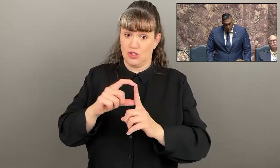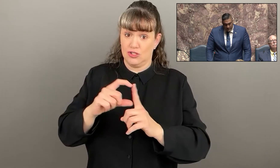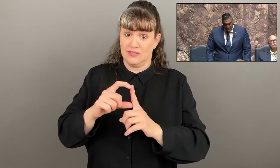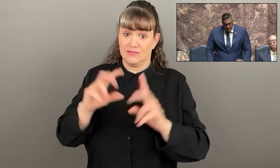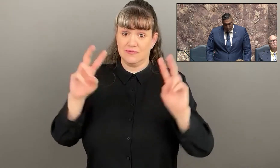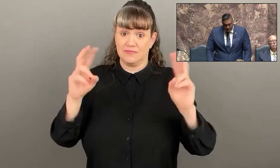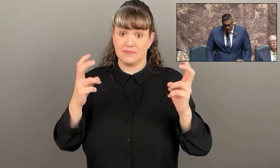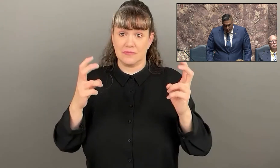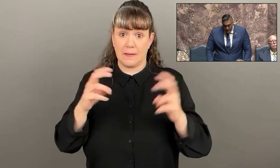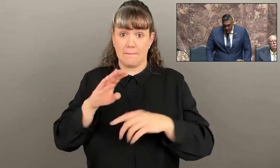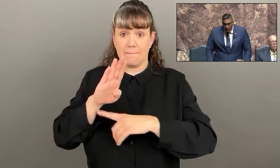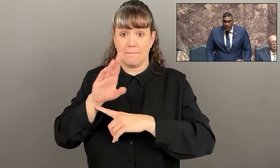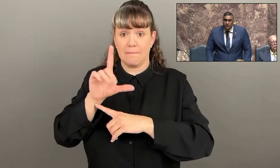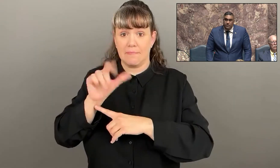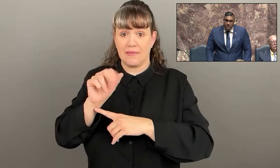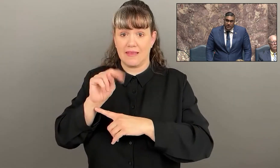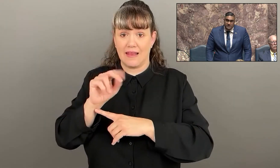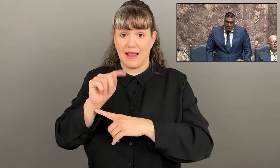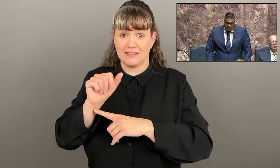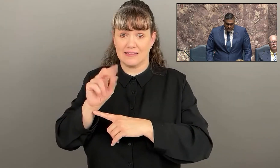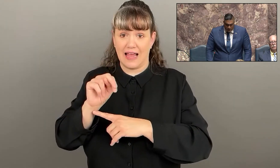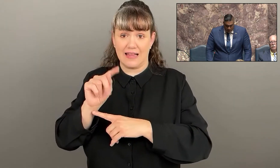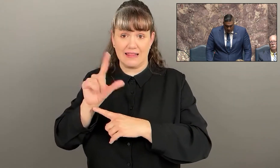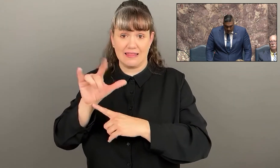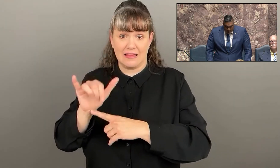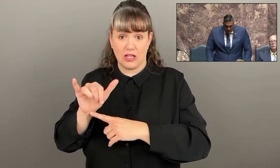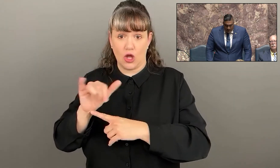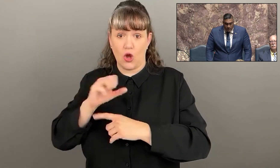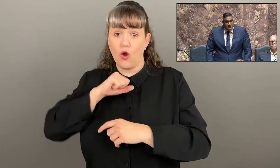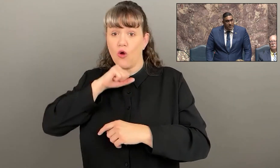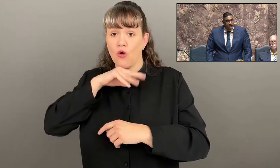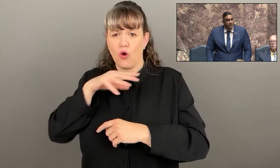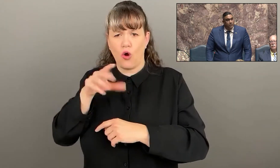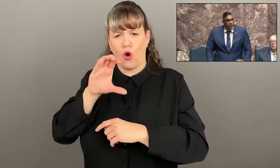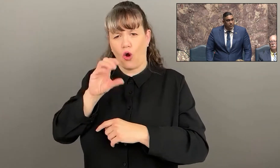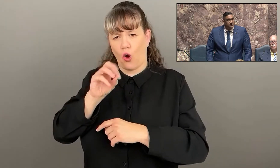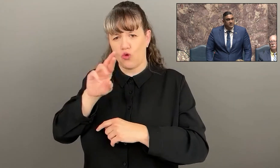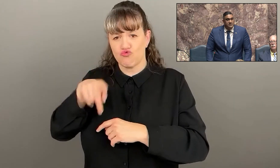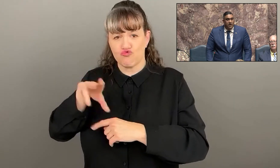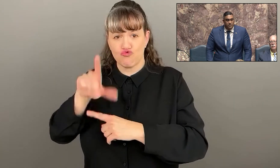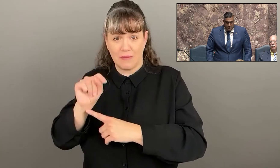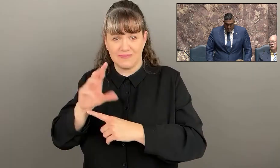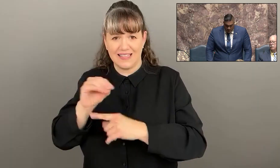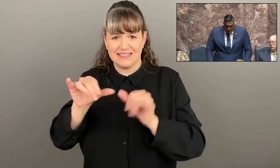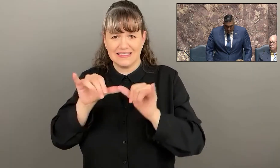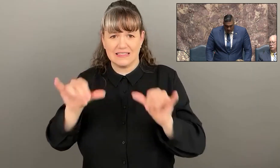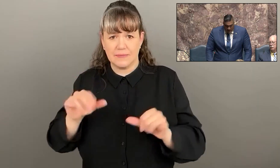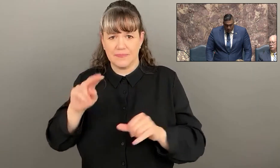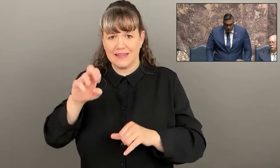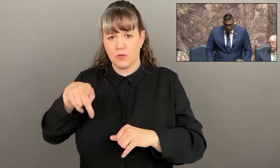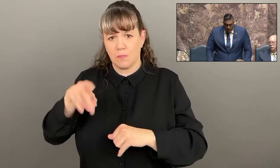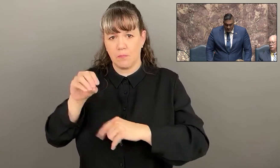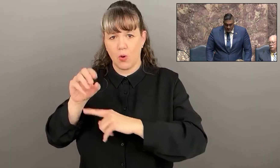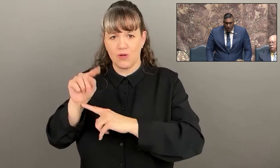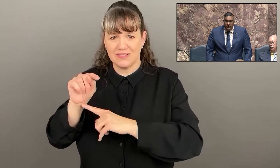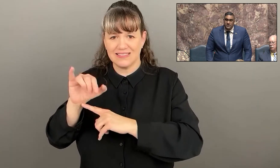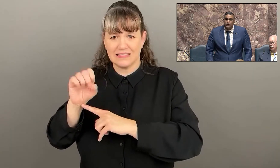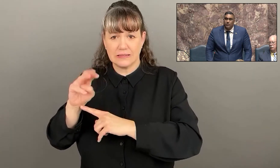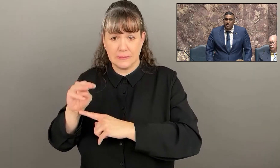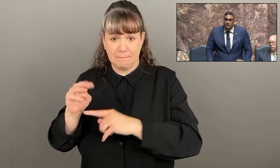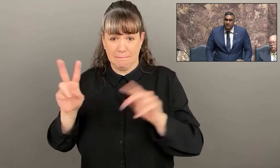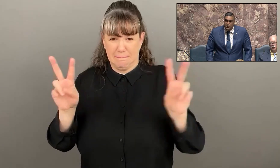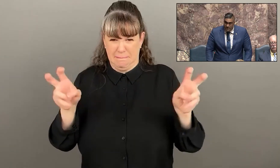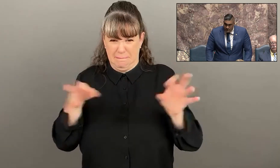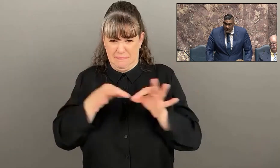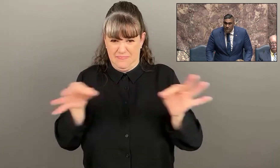the question of this privilege. In order to address this concern and out of respect for the rules of this House, I withdraw these comments